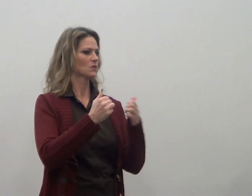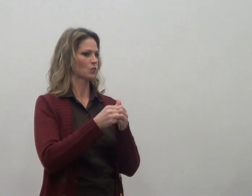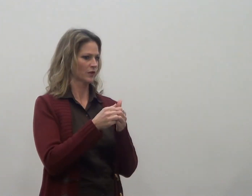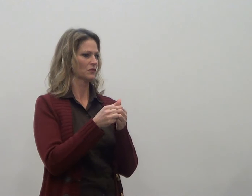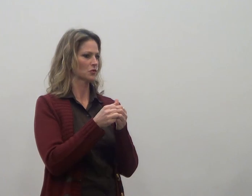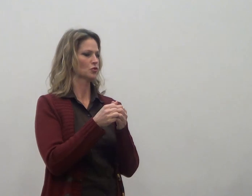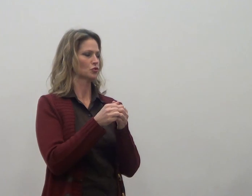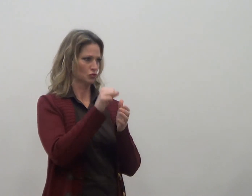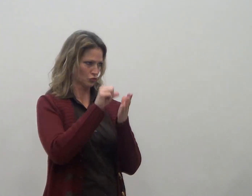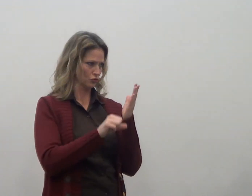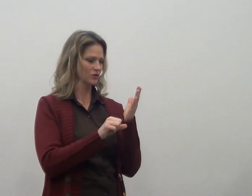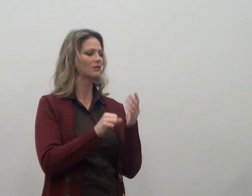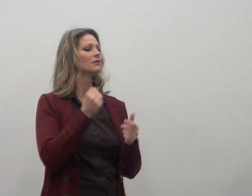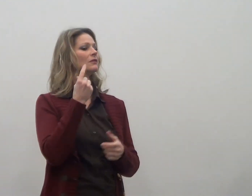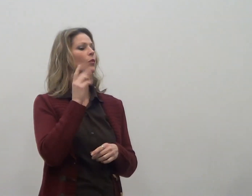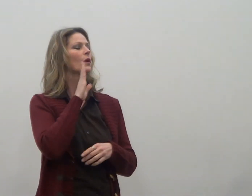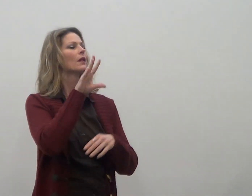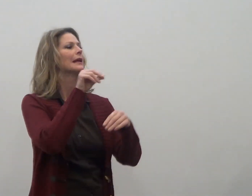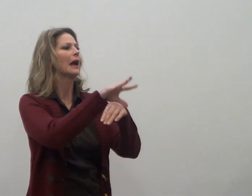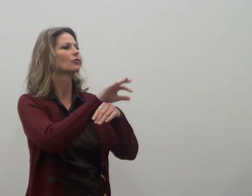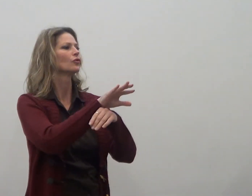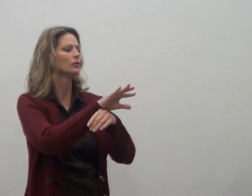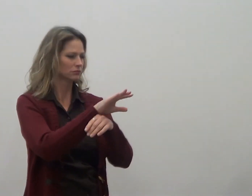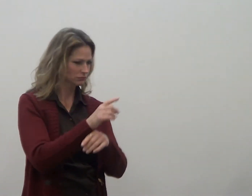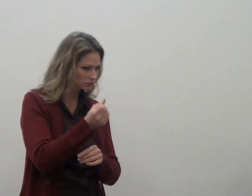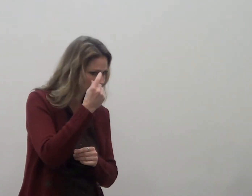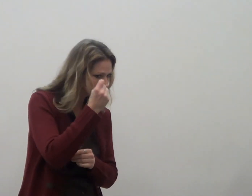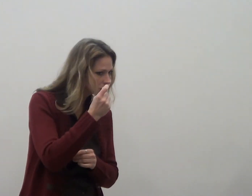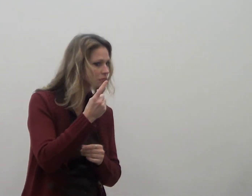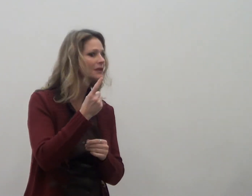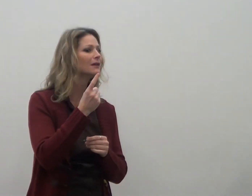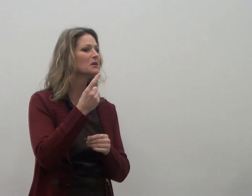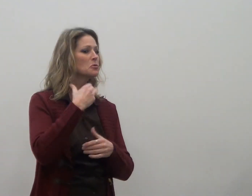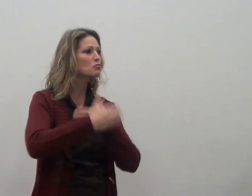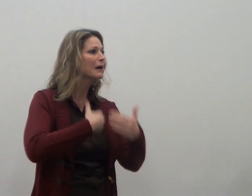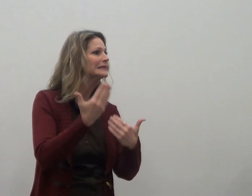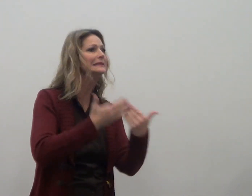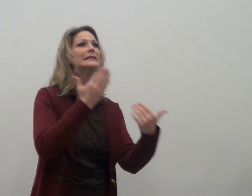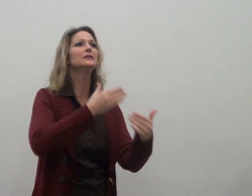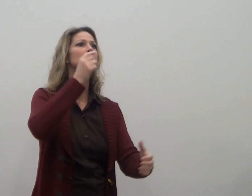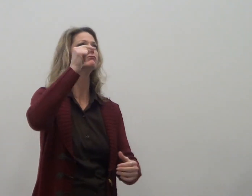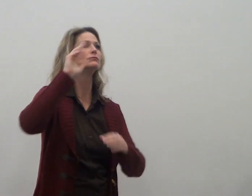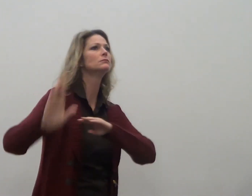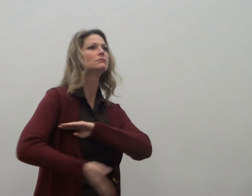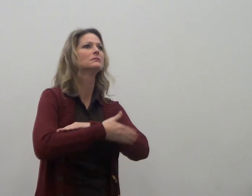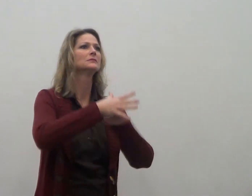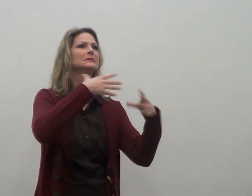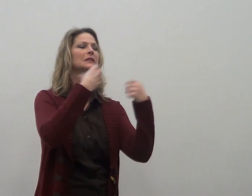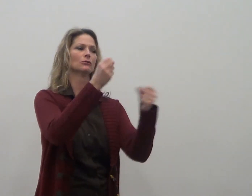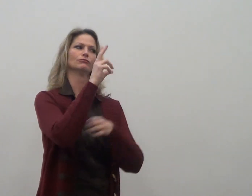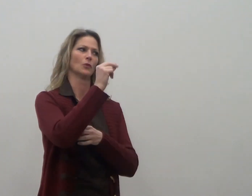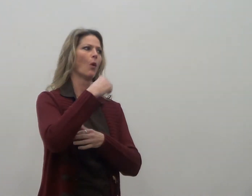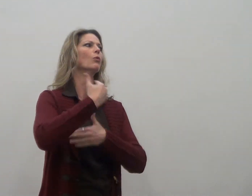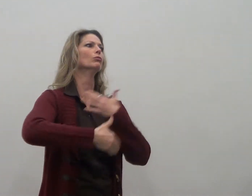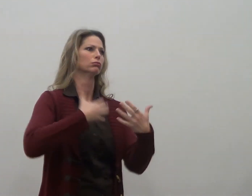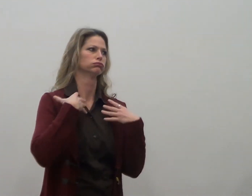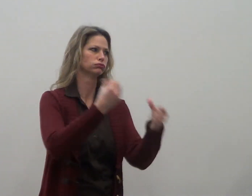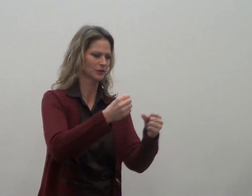to ensure that you're going to benefit and that you're understanding that it's a lengthy process before and after getting the implant. After the surgery